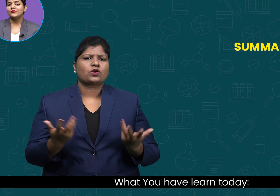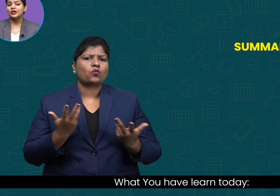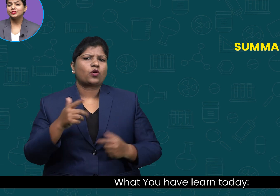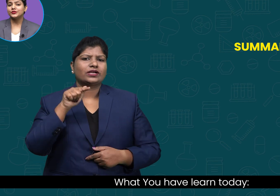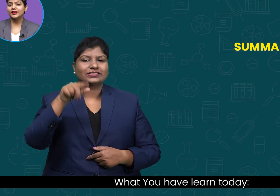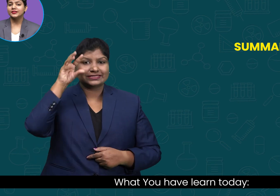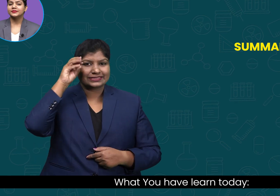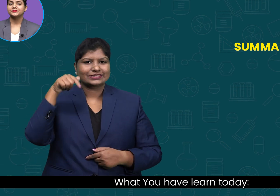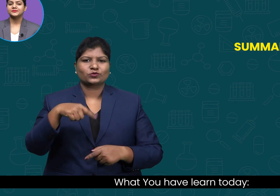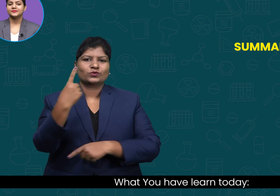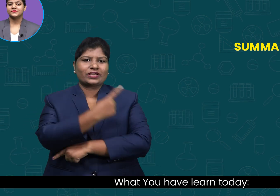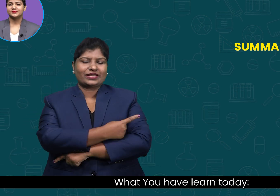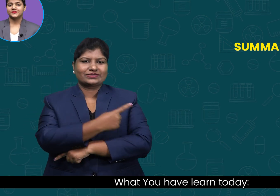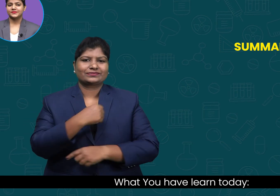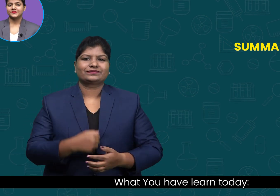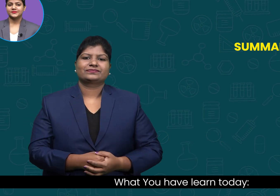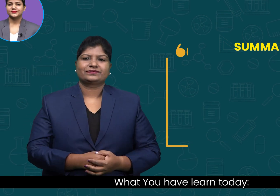what you have learned today?